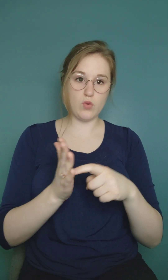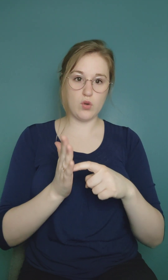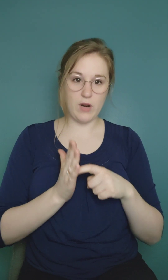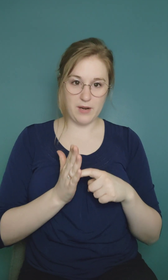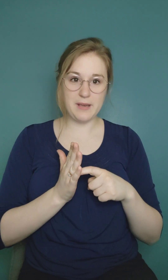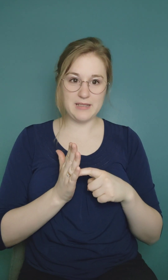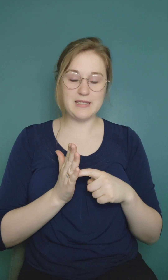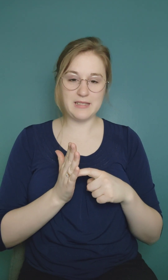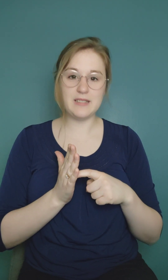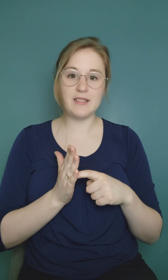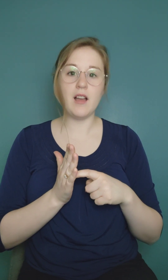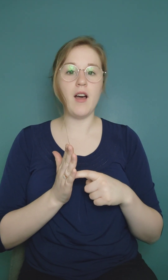licensures.